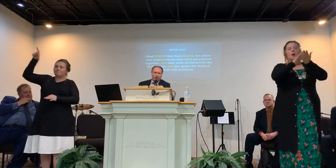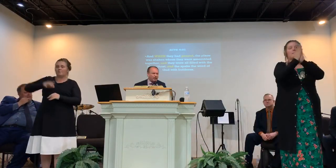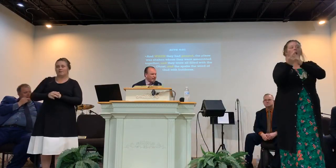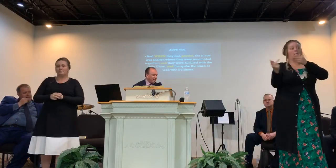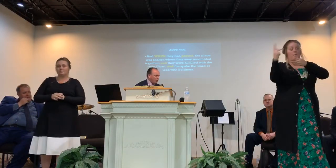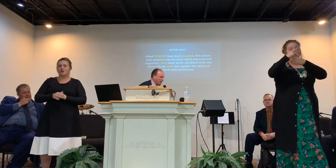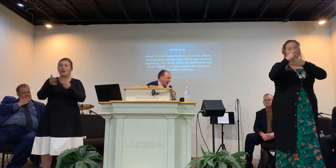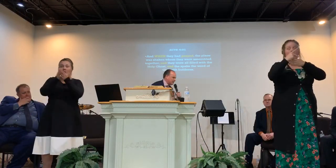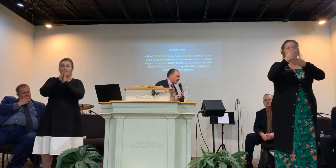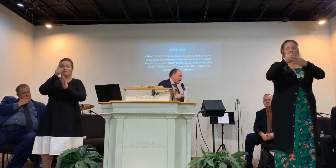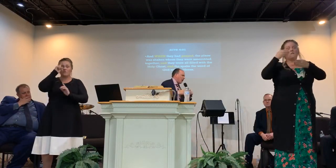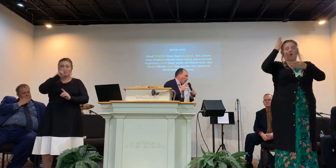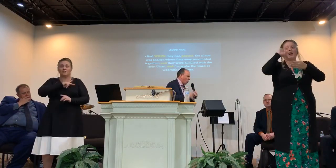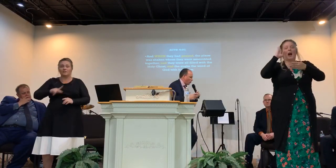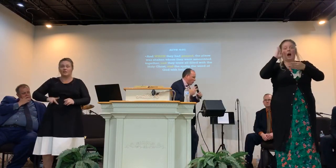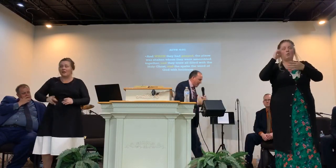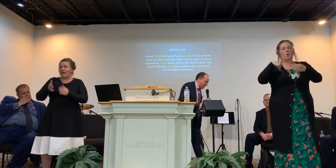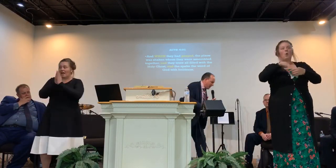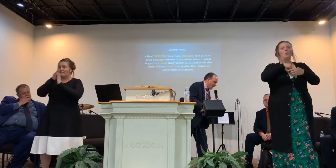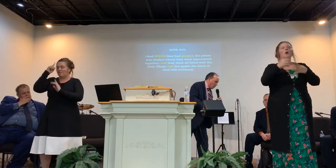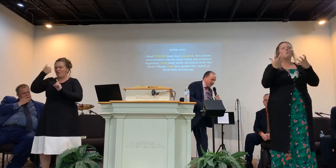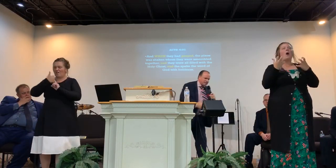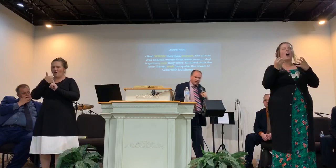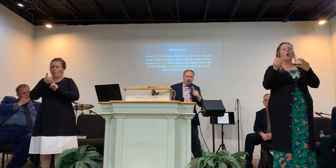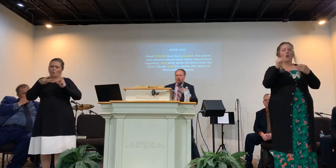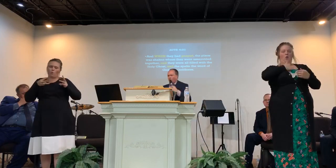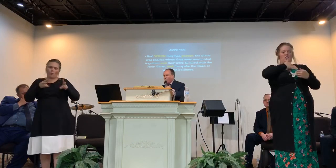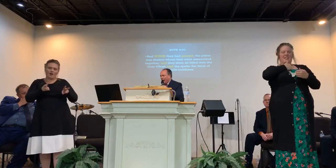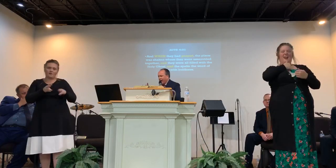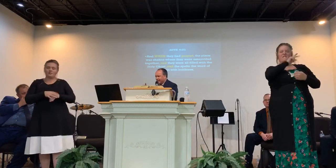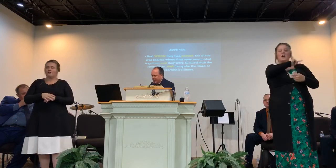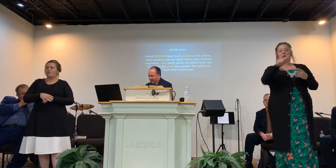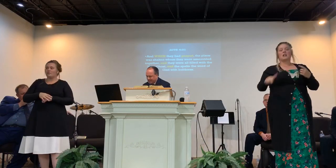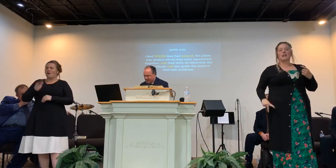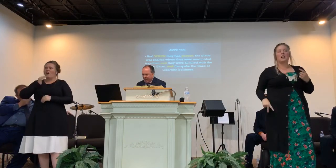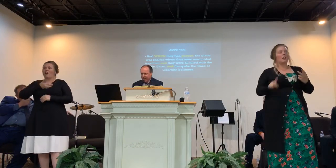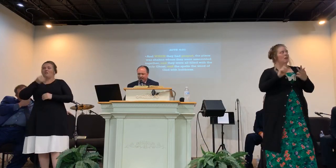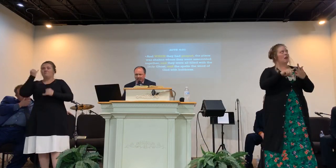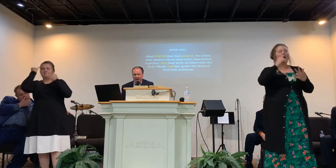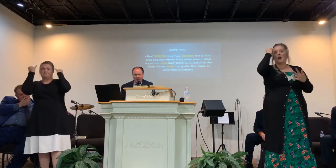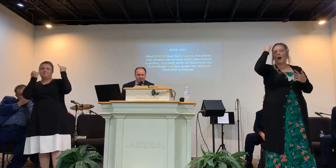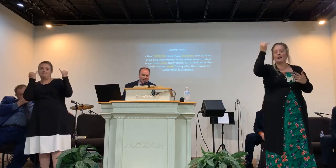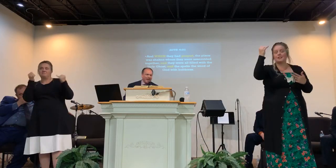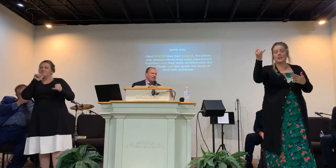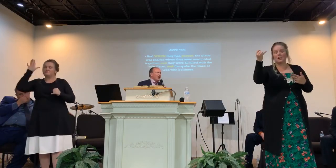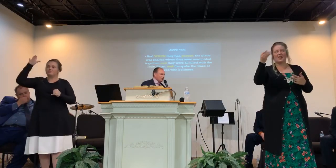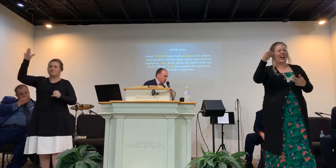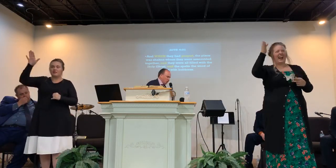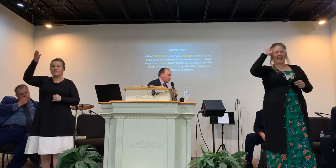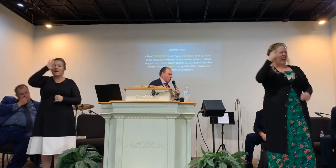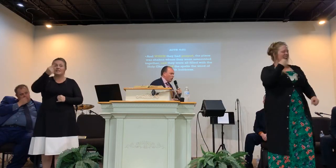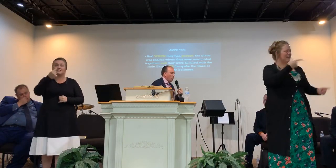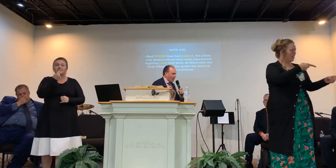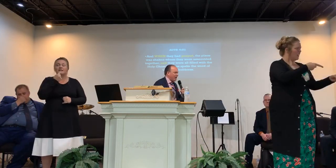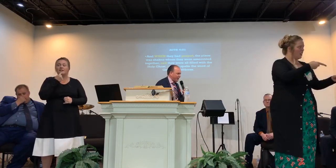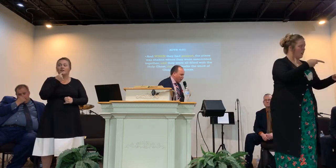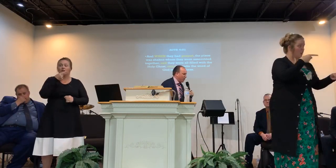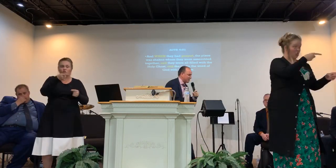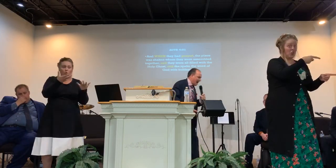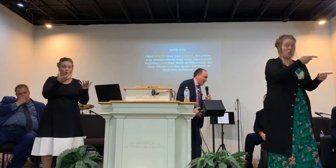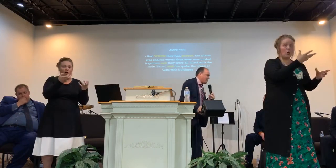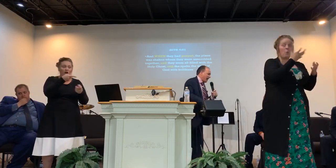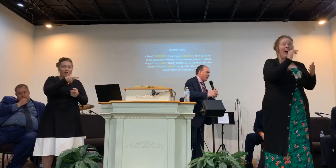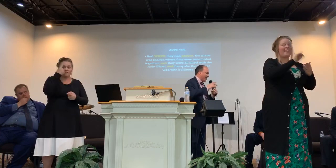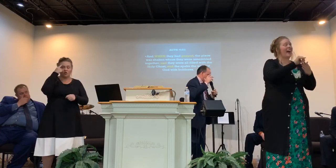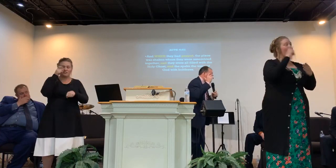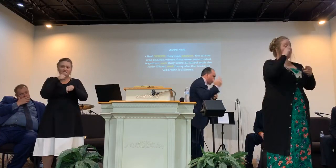ask for a king. We ask for our own way. We ask for our own ideas. And God is saying, you'll want that for